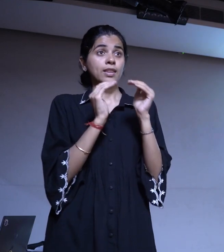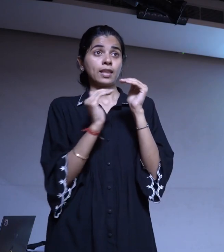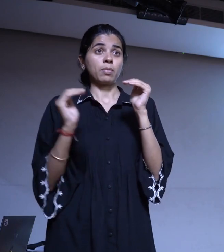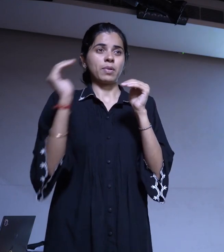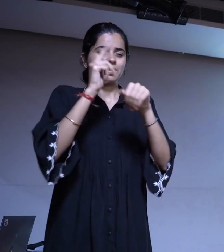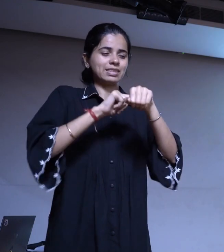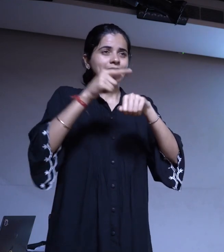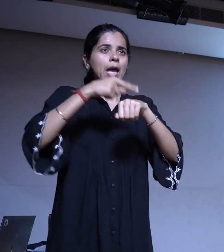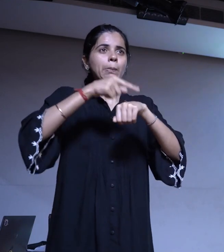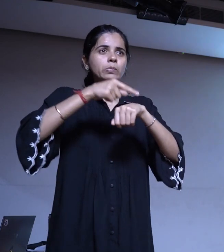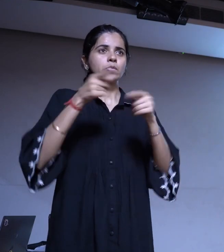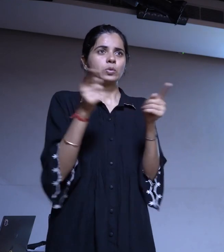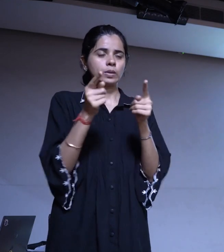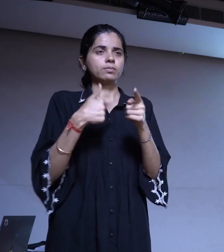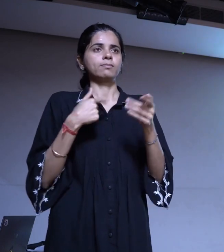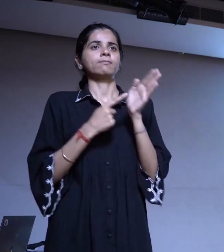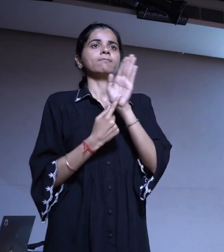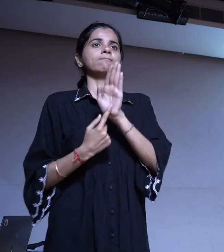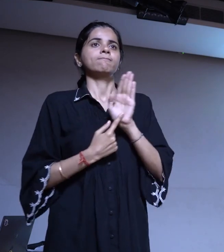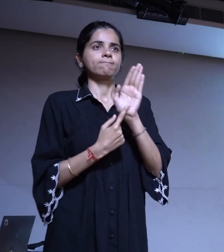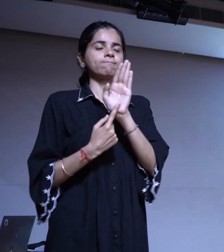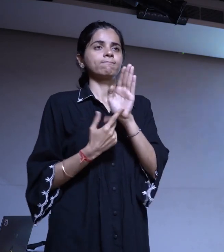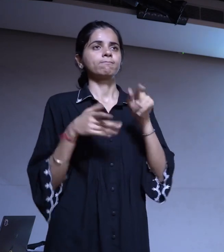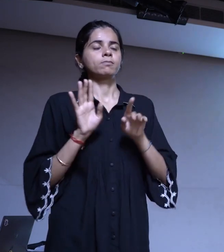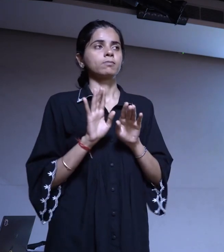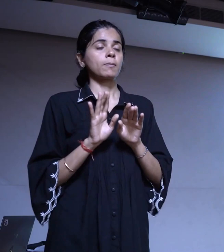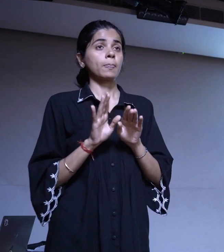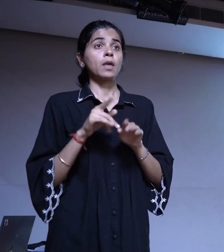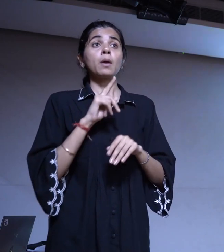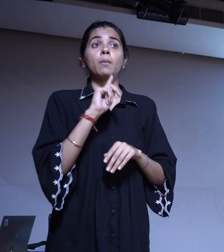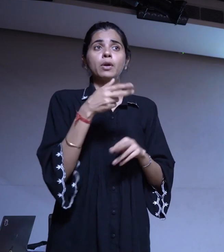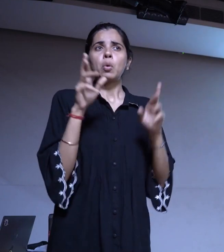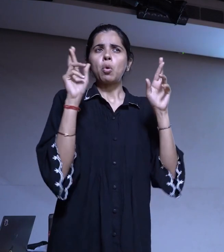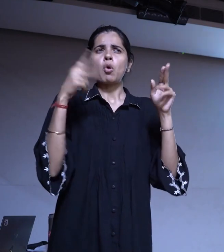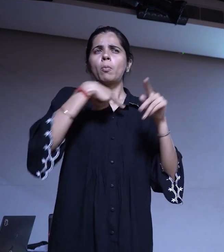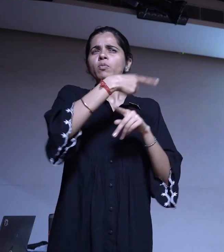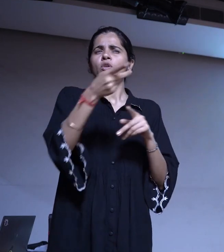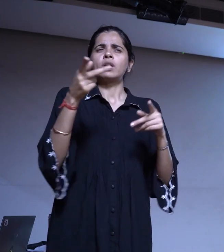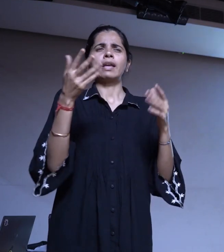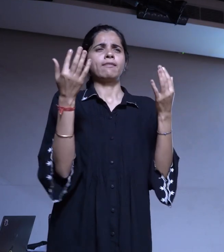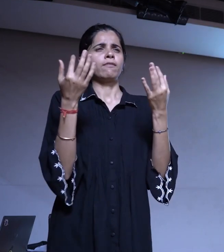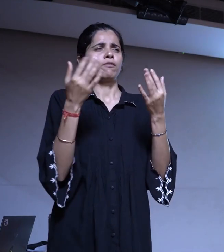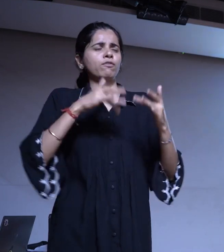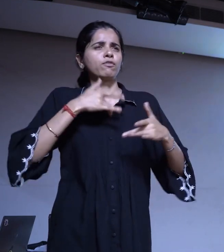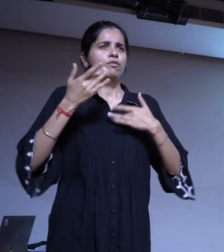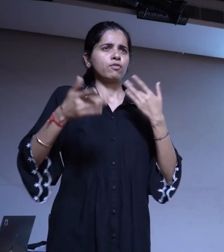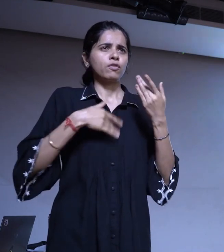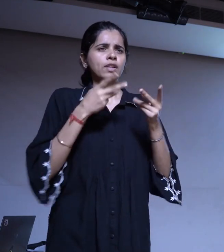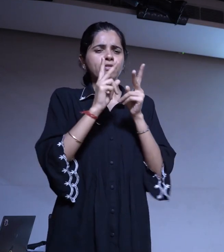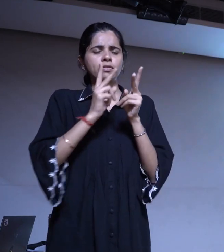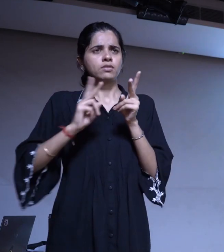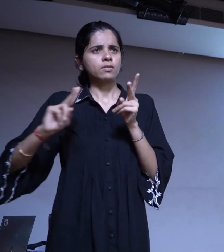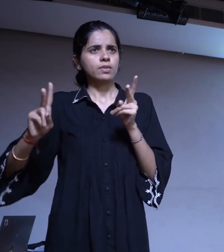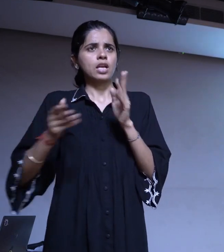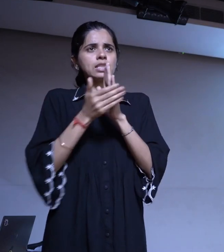over my time I'm going to go over this quickly and uh but you'll hopefully get a feel for the different